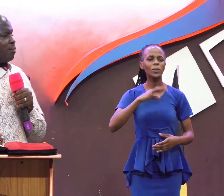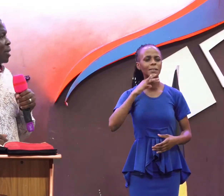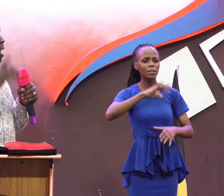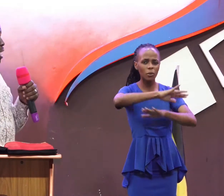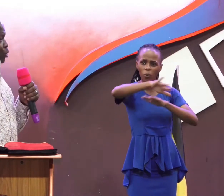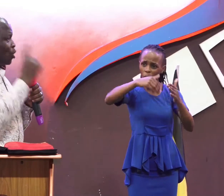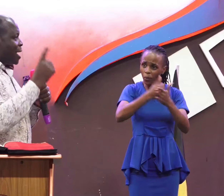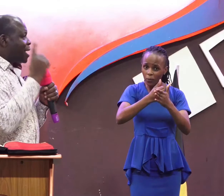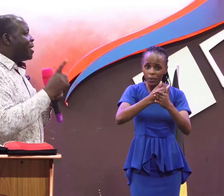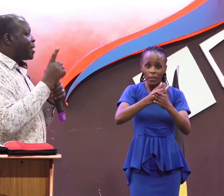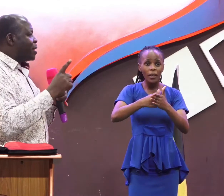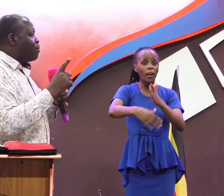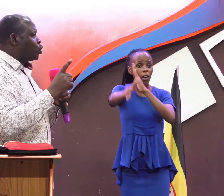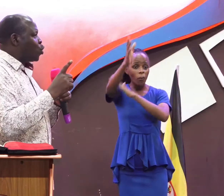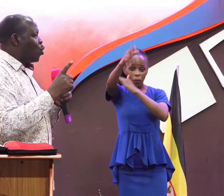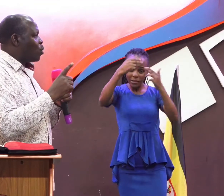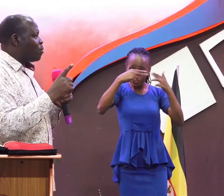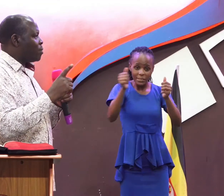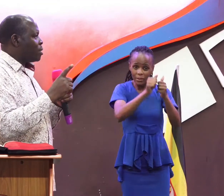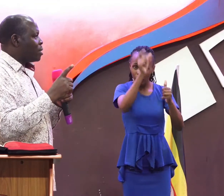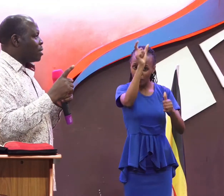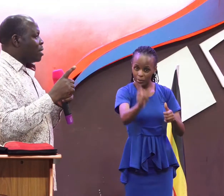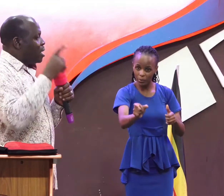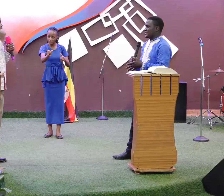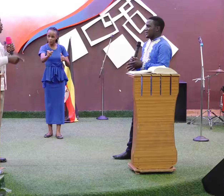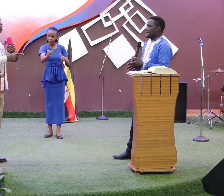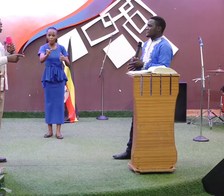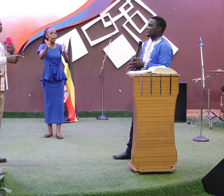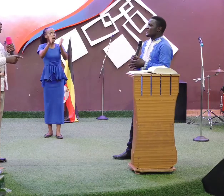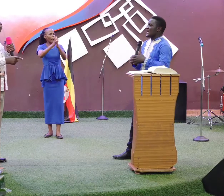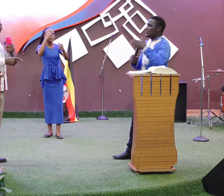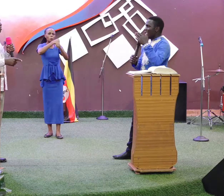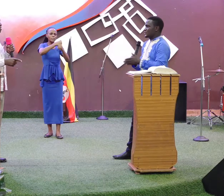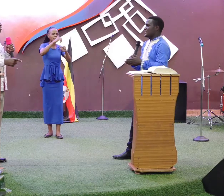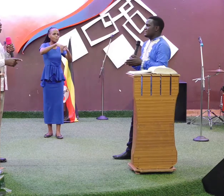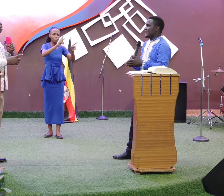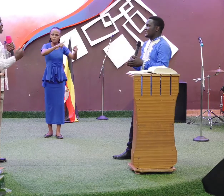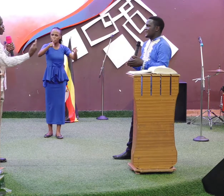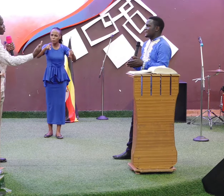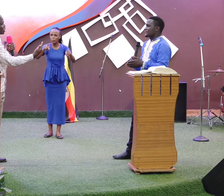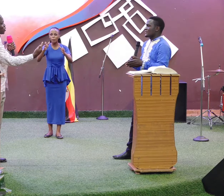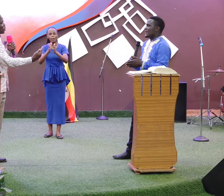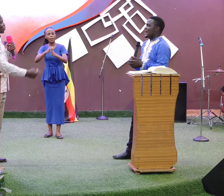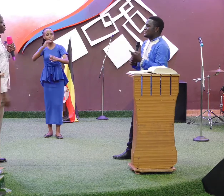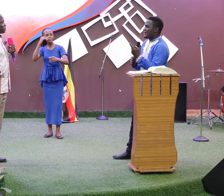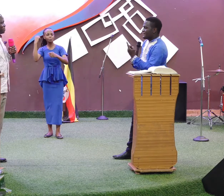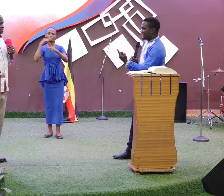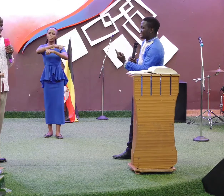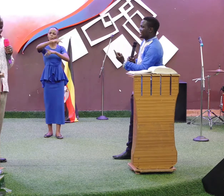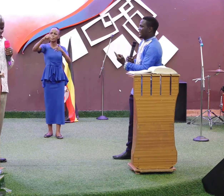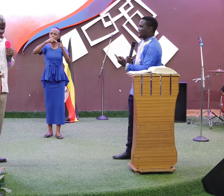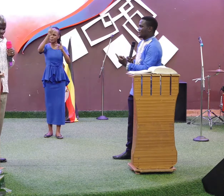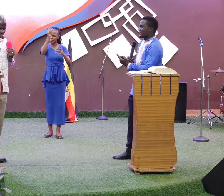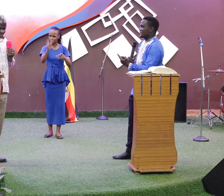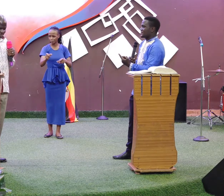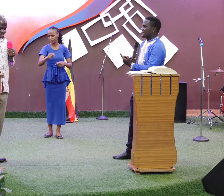do I say all this? Katonda atandika na muntu. The Lord begins with a person. Na akolera mu bantu. And he works within many. Na atukiriza omuntu. And he perfects